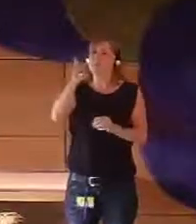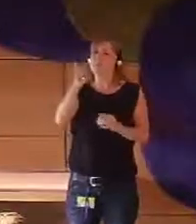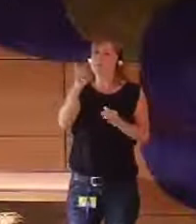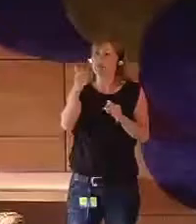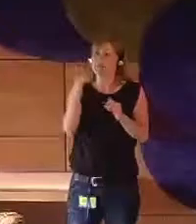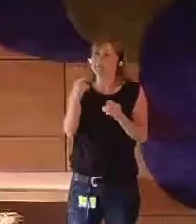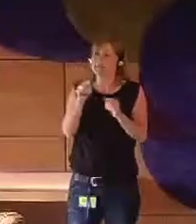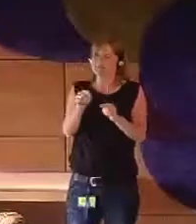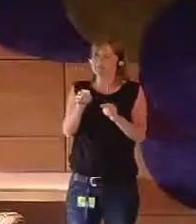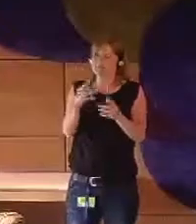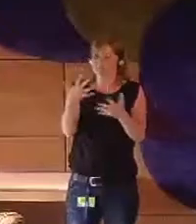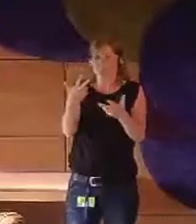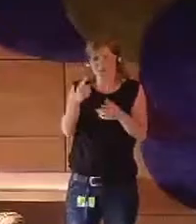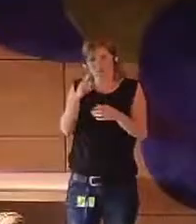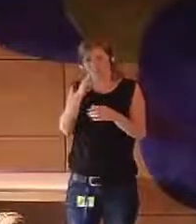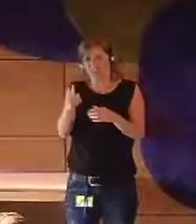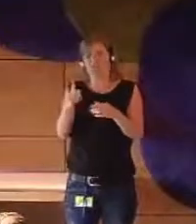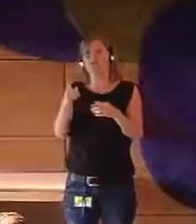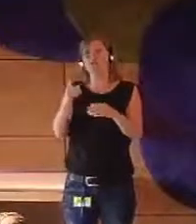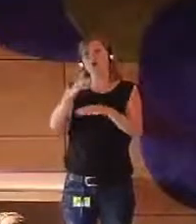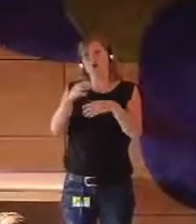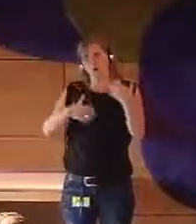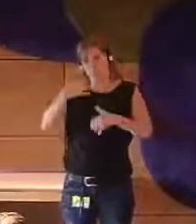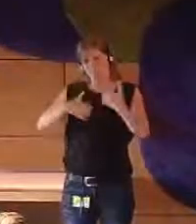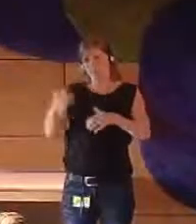replacing what is not being produced in a natural fashion.